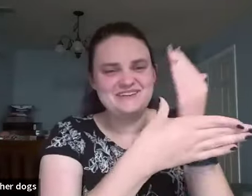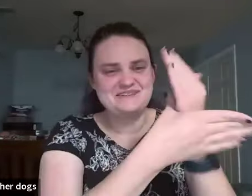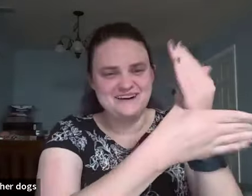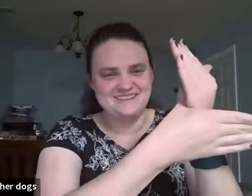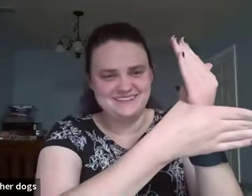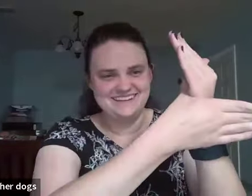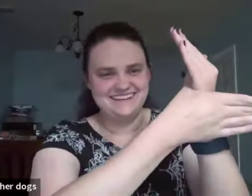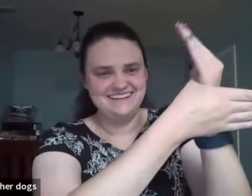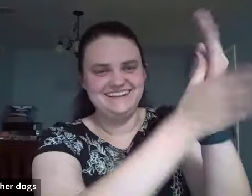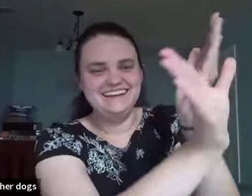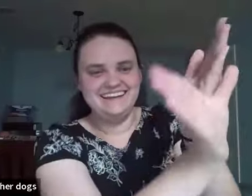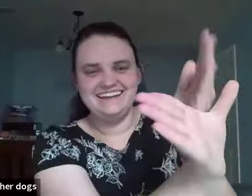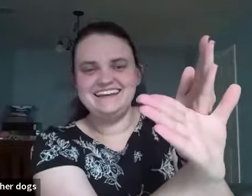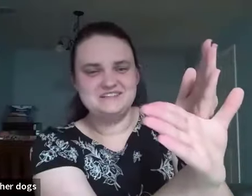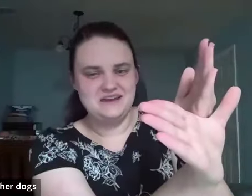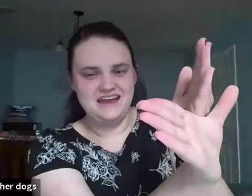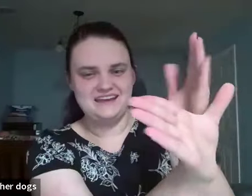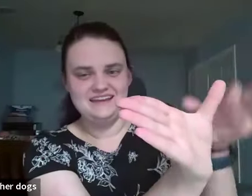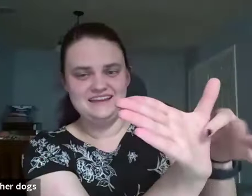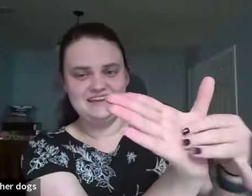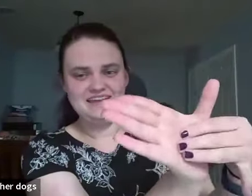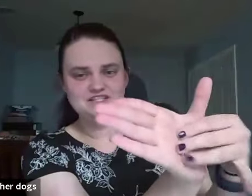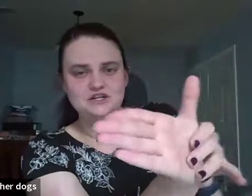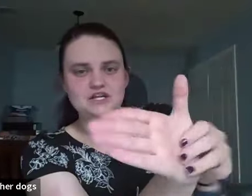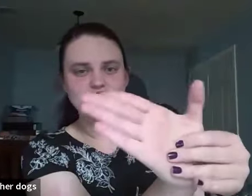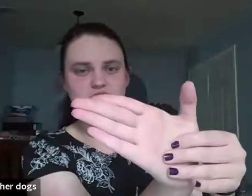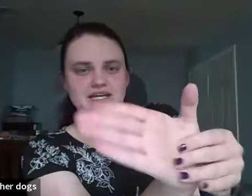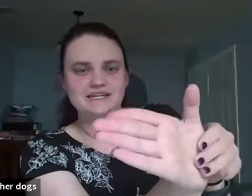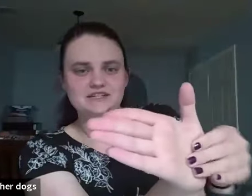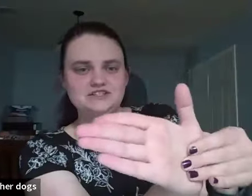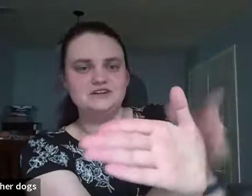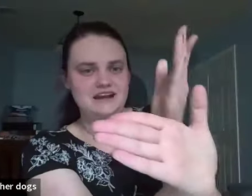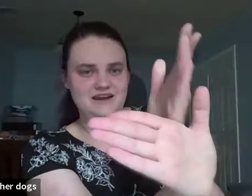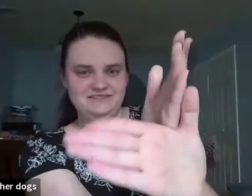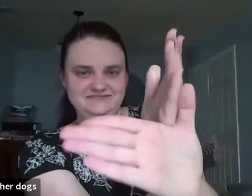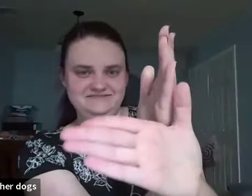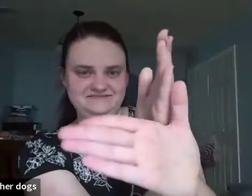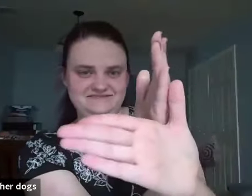Annoy and bother again. It's okay. You're gonna turn it, you just turn it out.